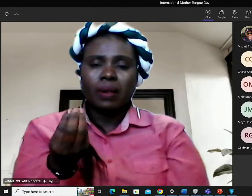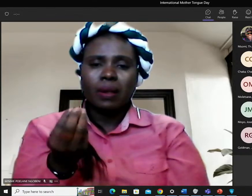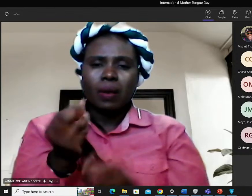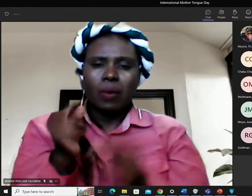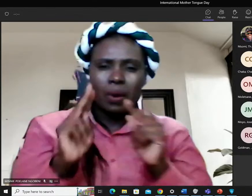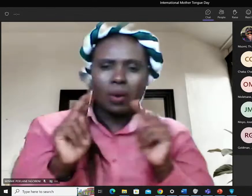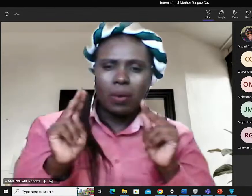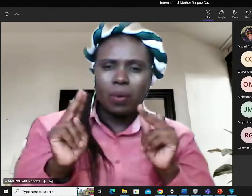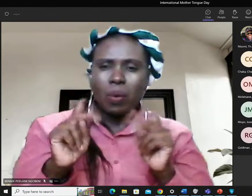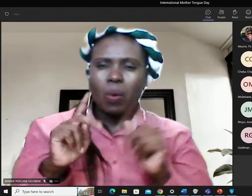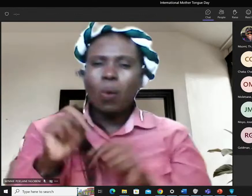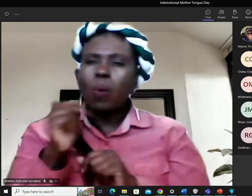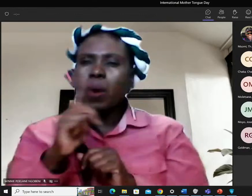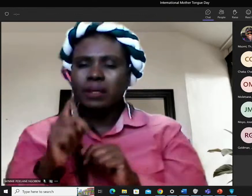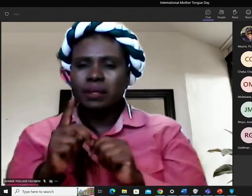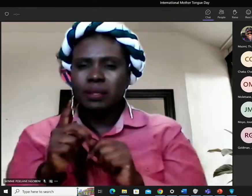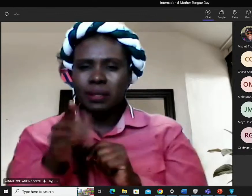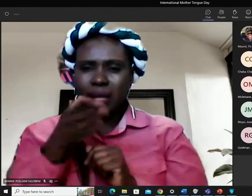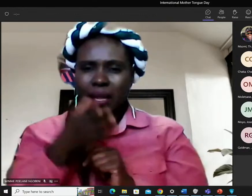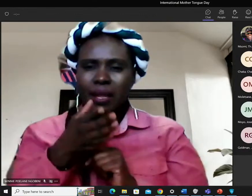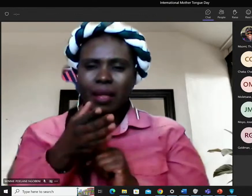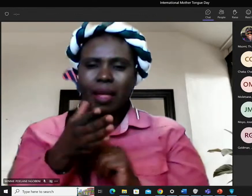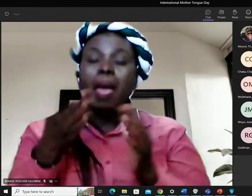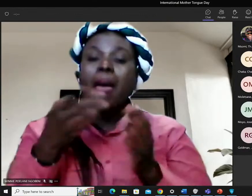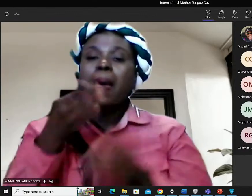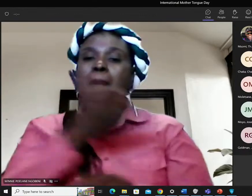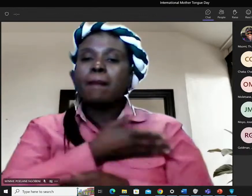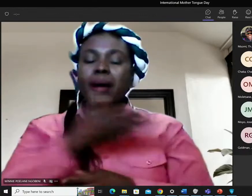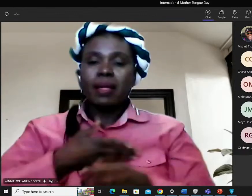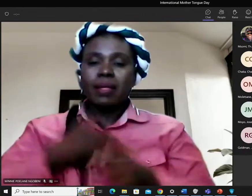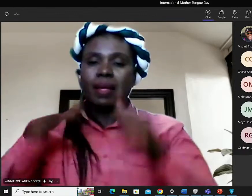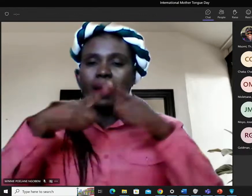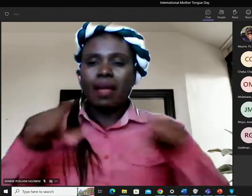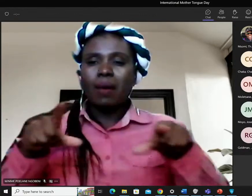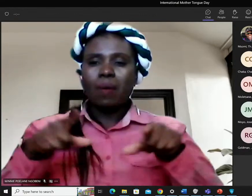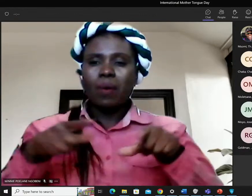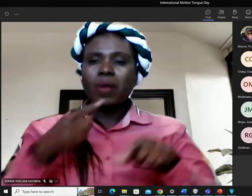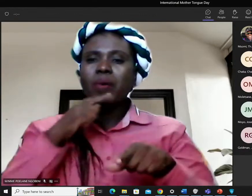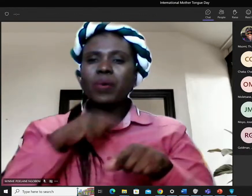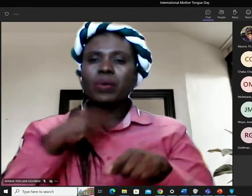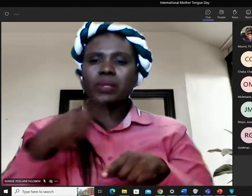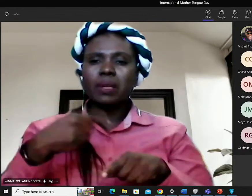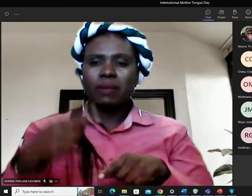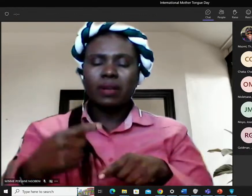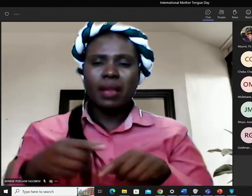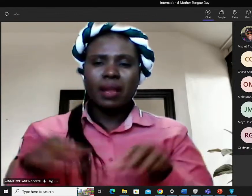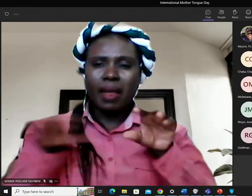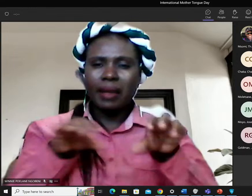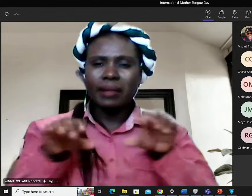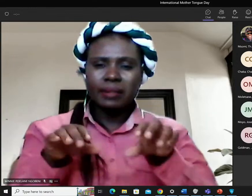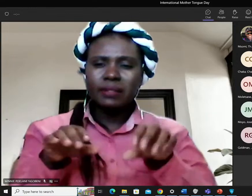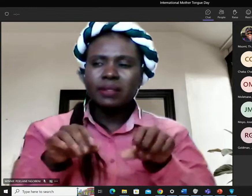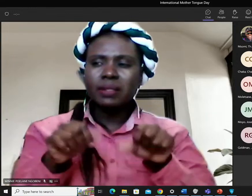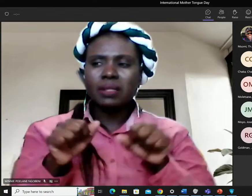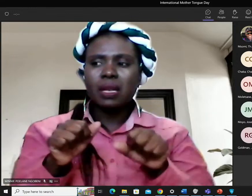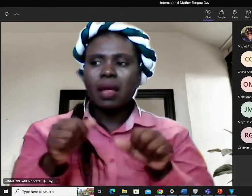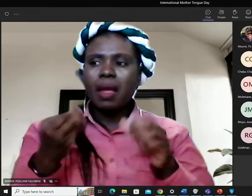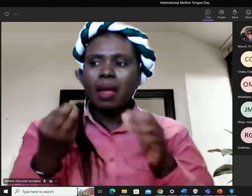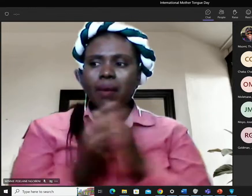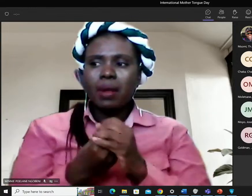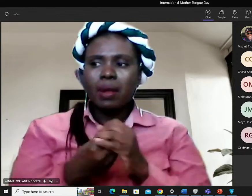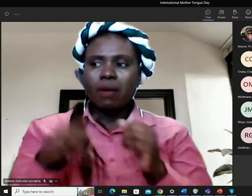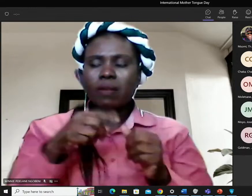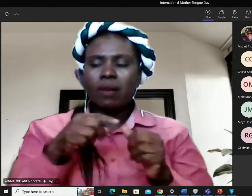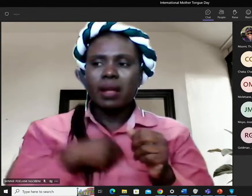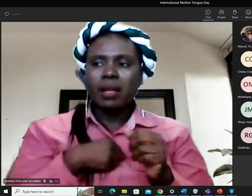can we use mother language in our everyday academic activities? A lot of us find ourselves maybe limited